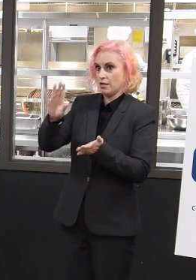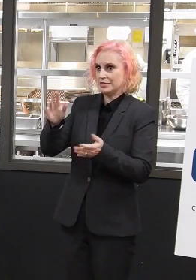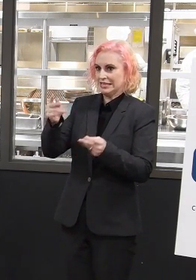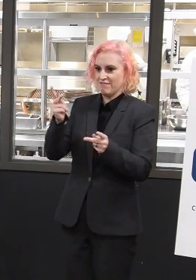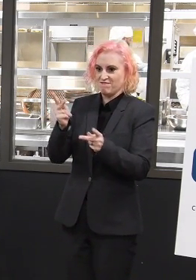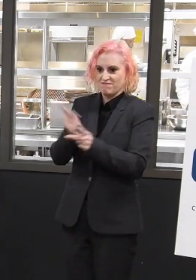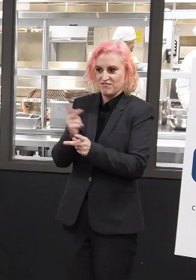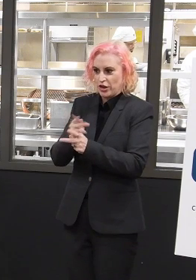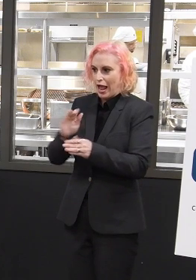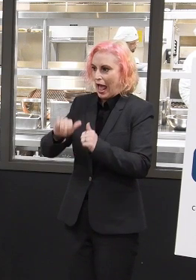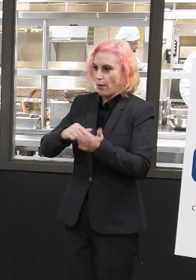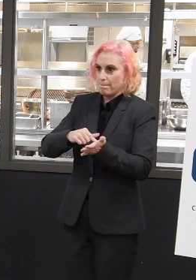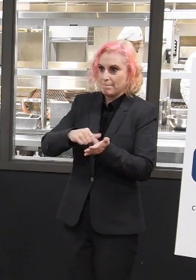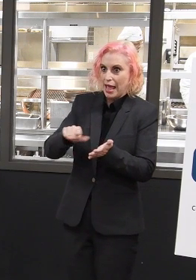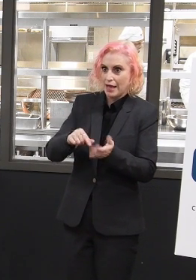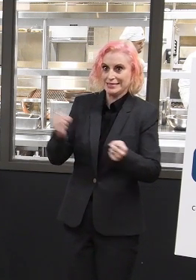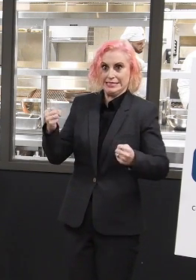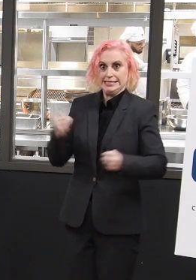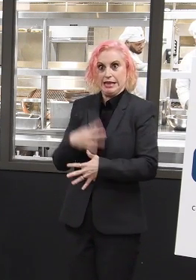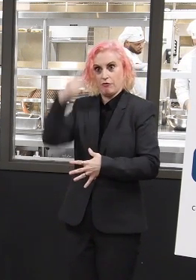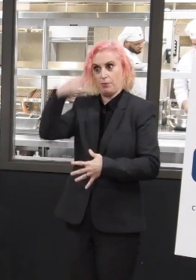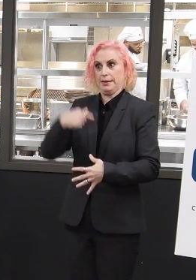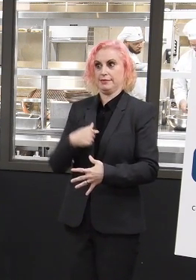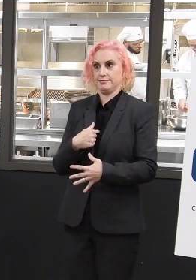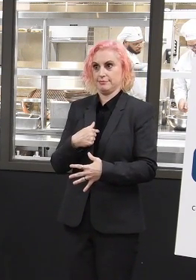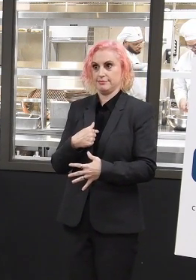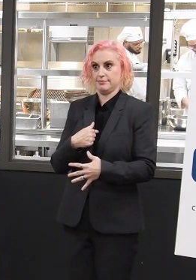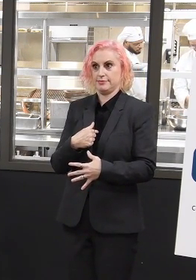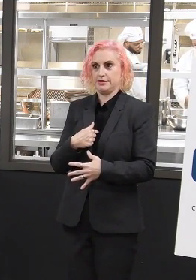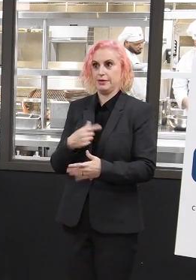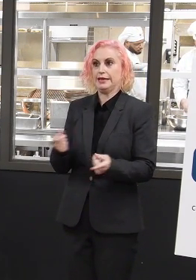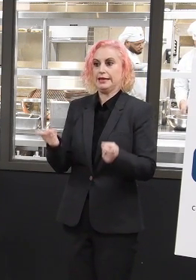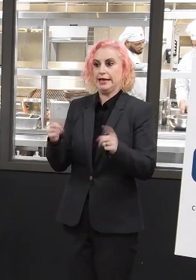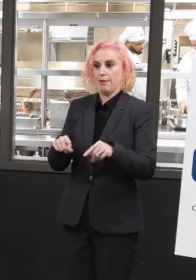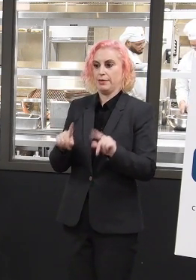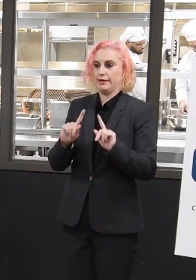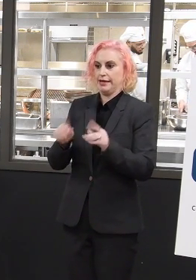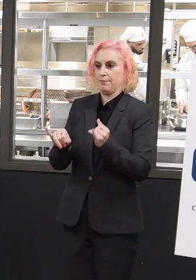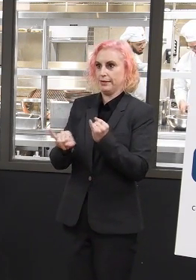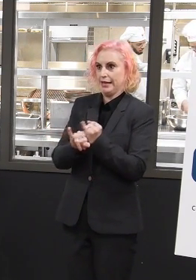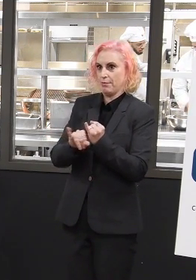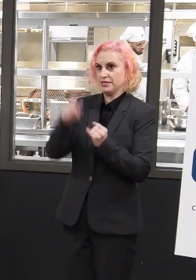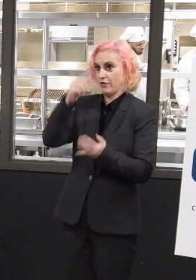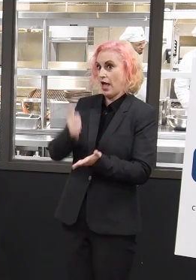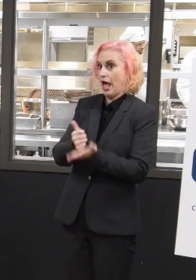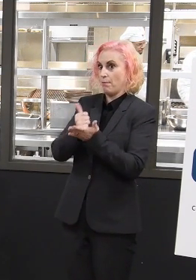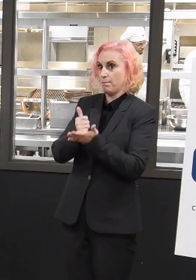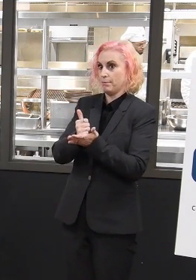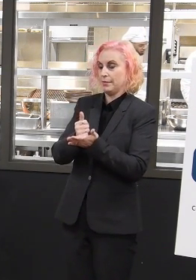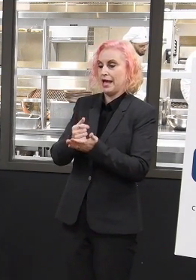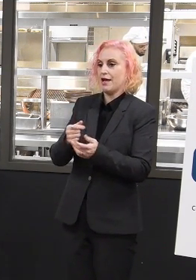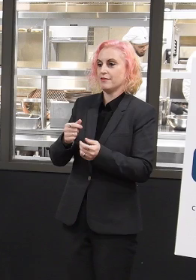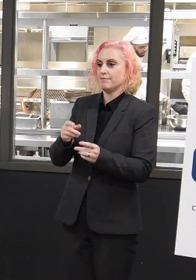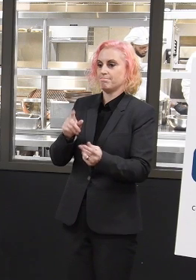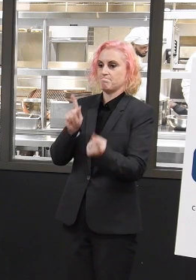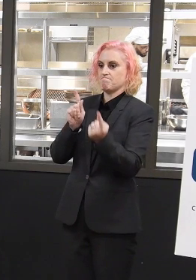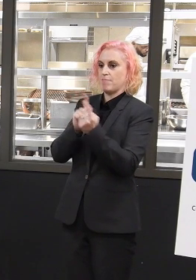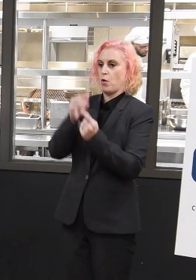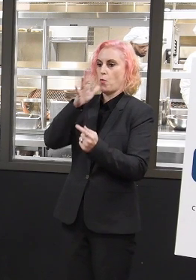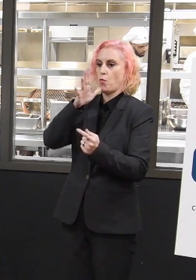figuring out how to pay was really scary. When I came to campus for help, I bumped into a woman named Sharon